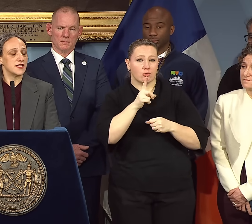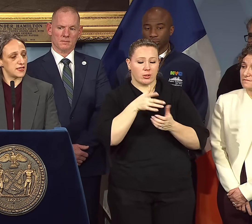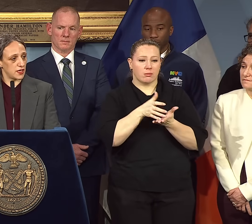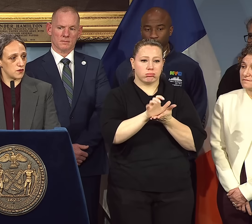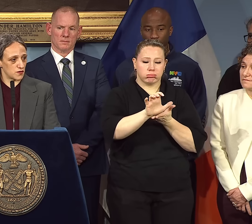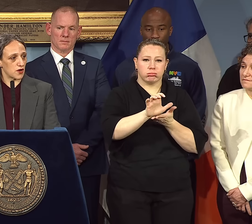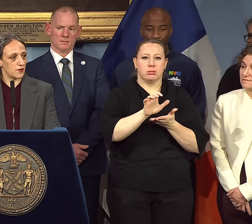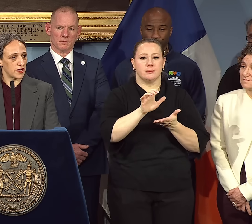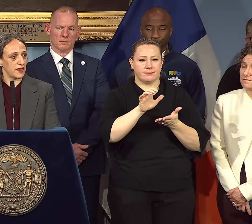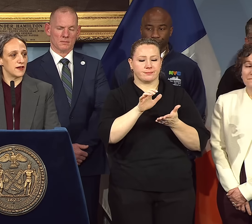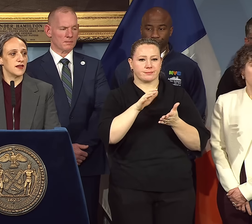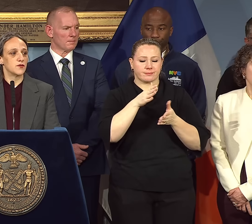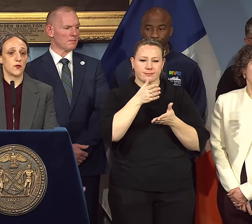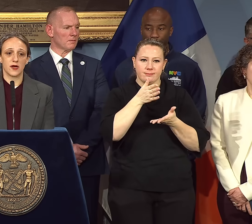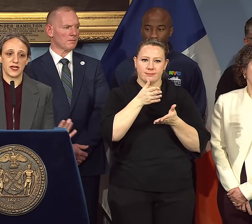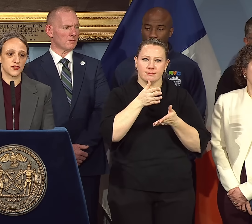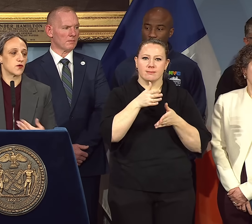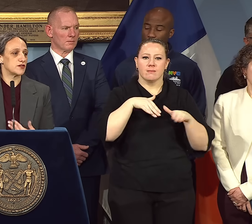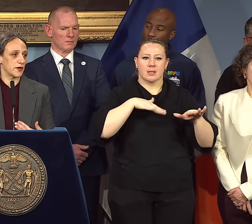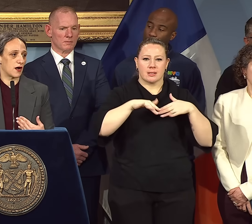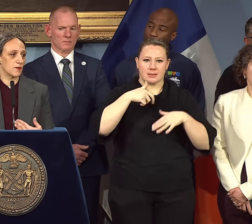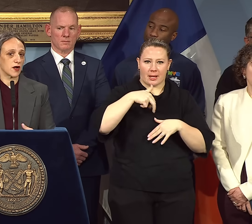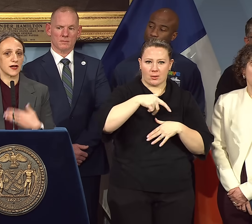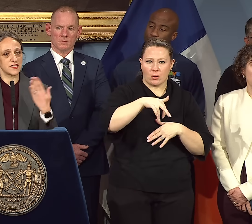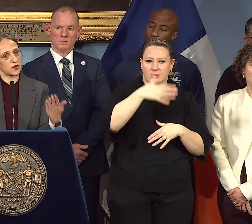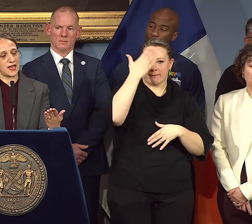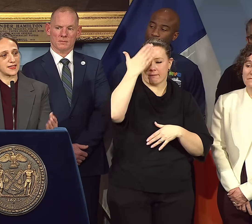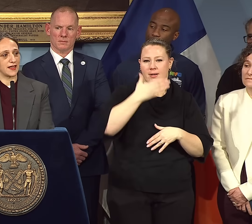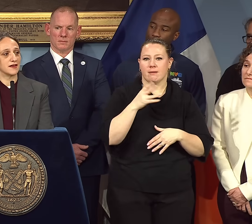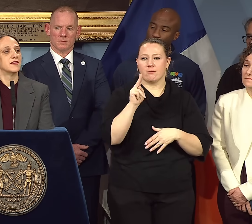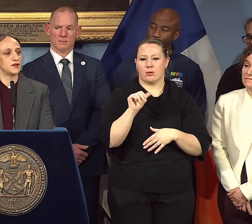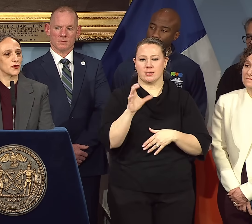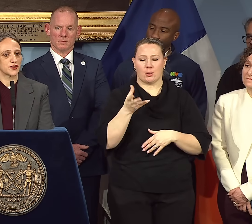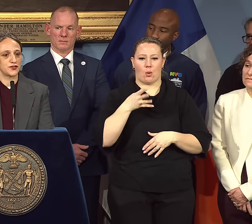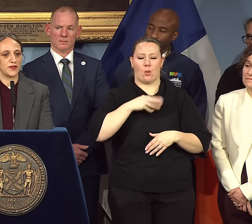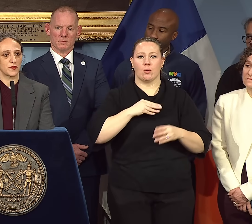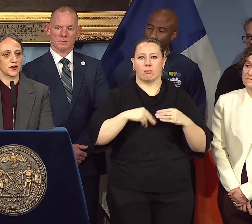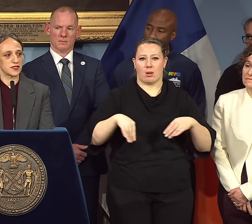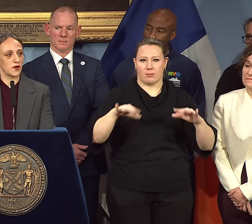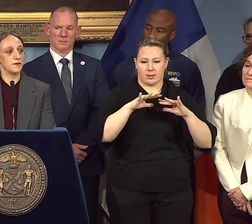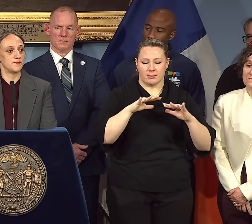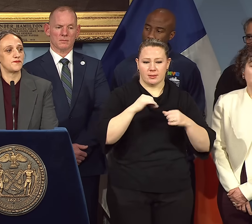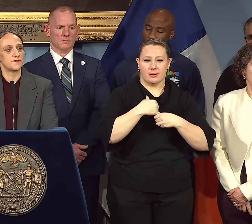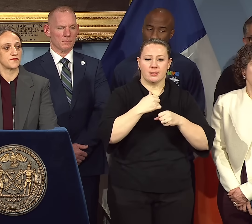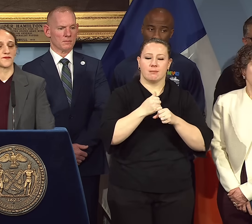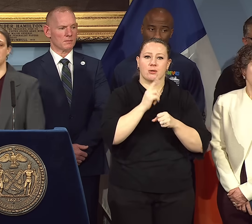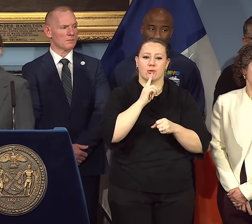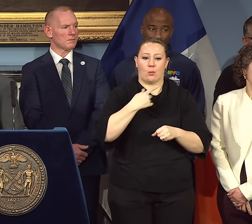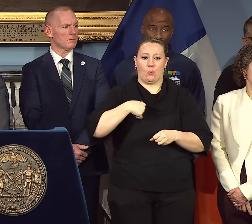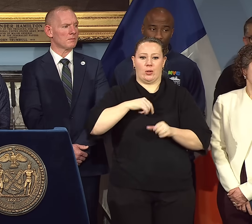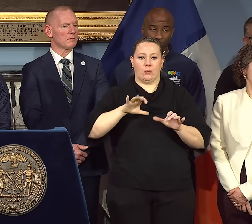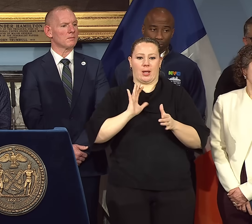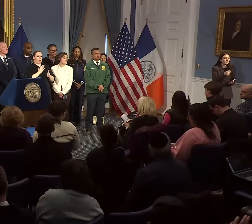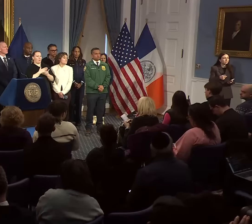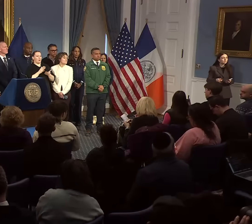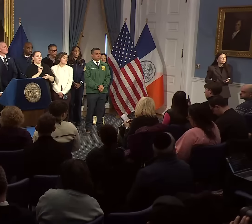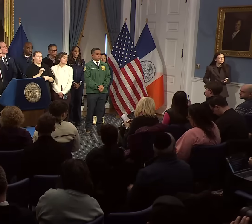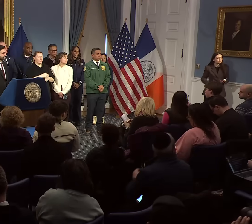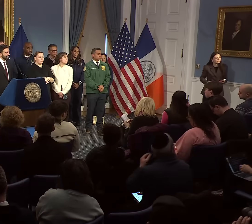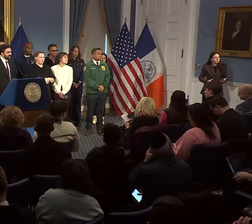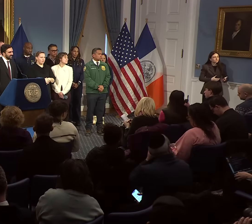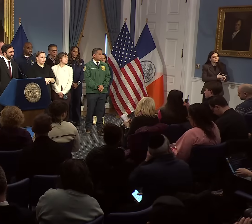of city-owned property. We want to make sure we're doing our part as we're asking New Yorkers to do their part as well.